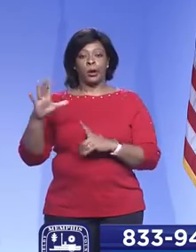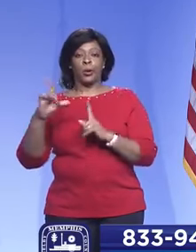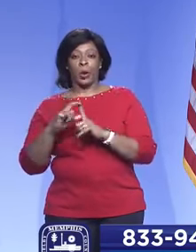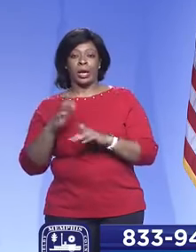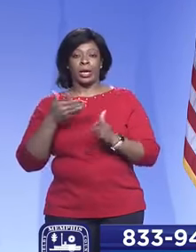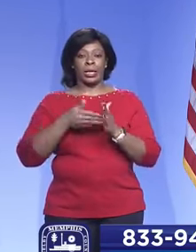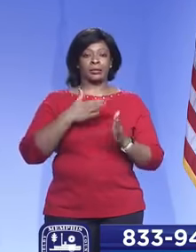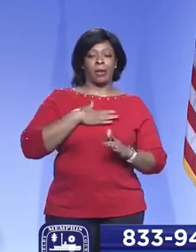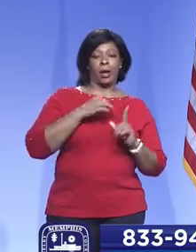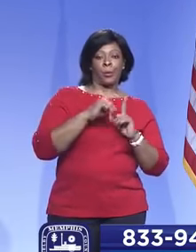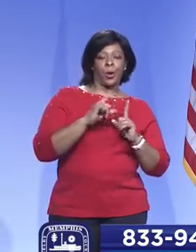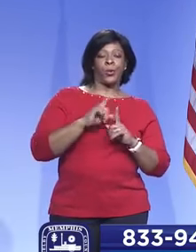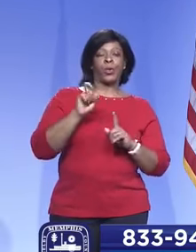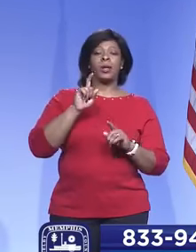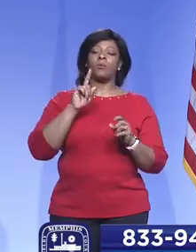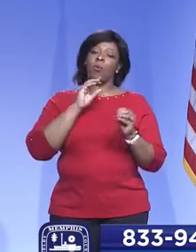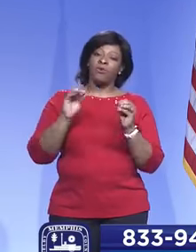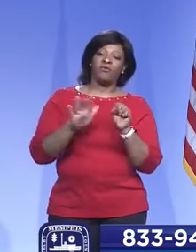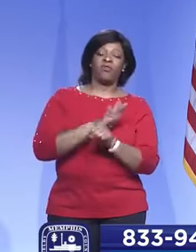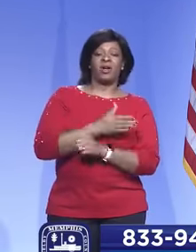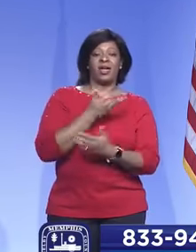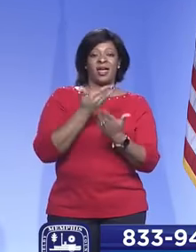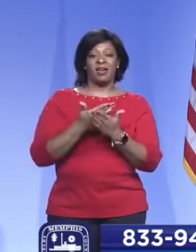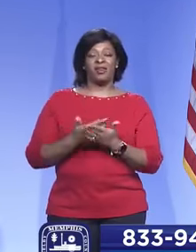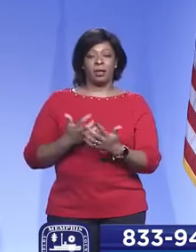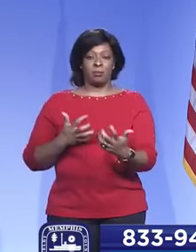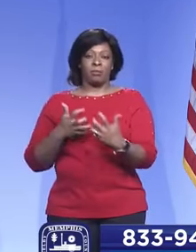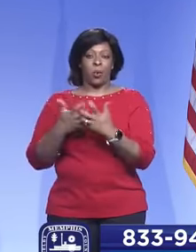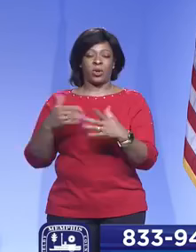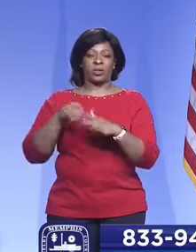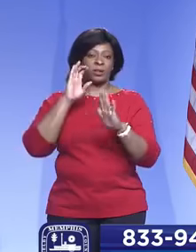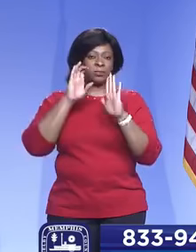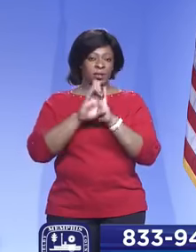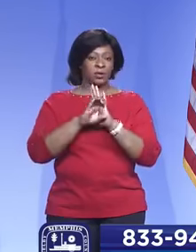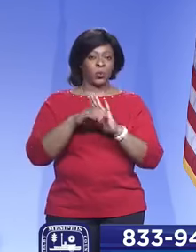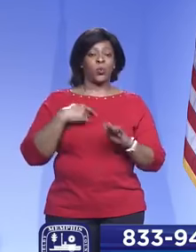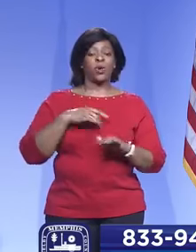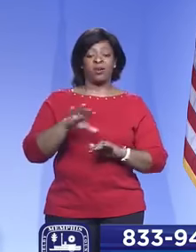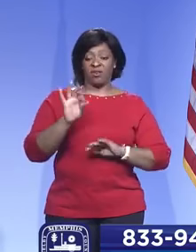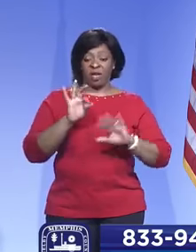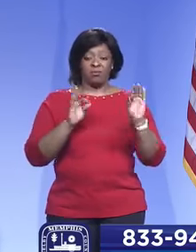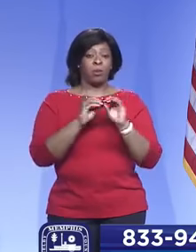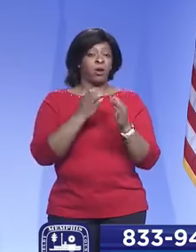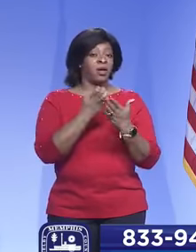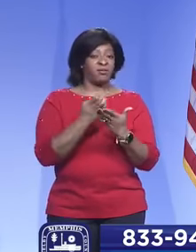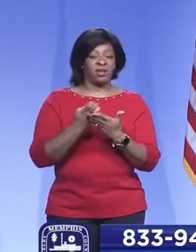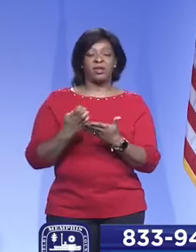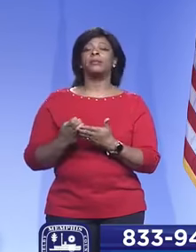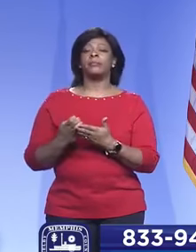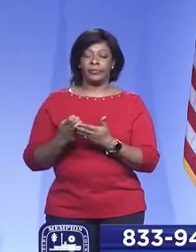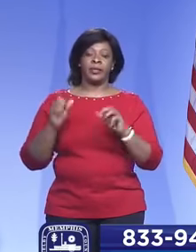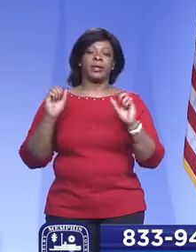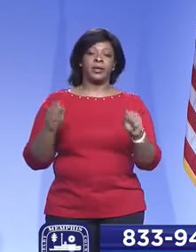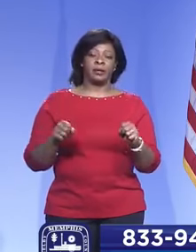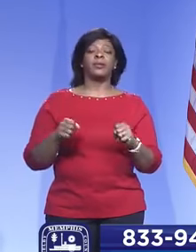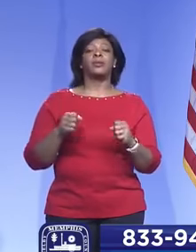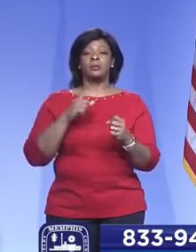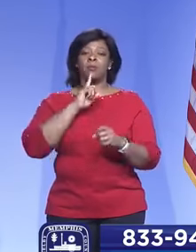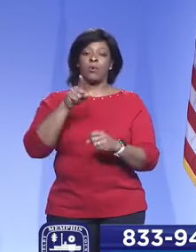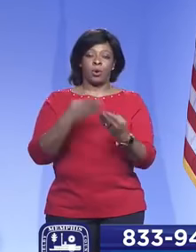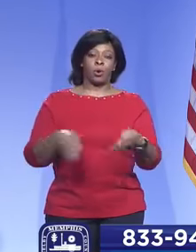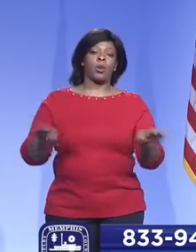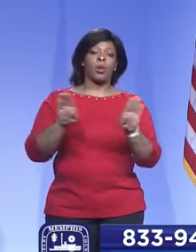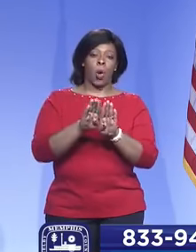have evidence that corroborates what's in those pictures. Once we were able to do that, then we were able to issue the closure